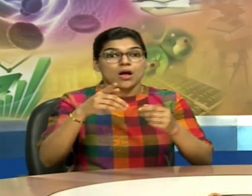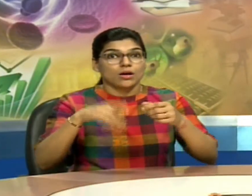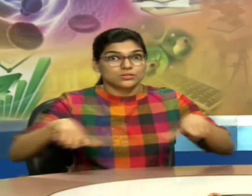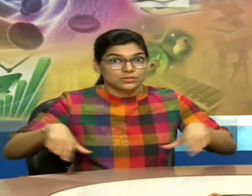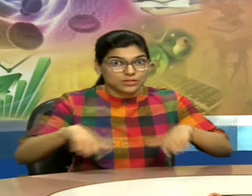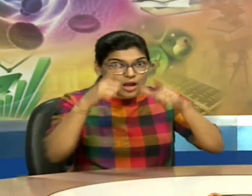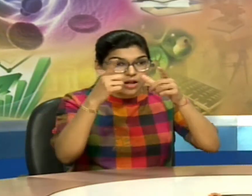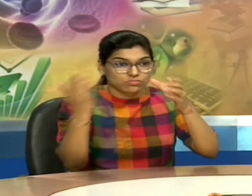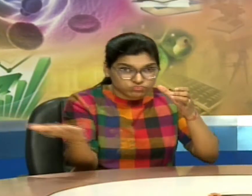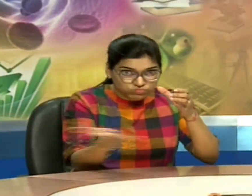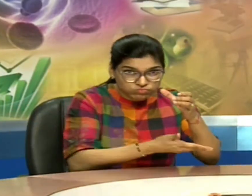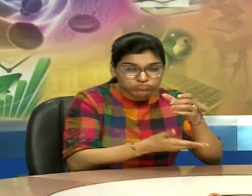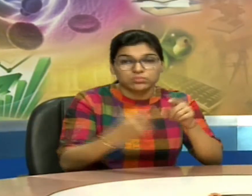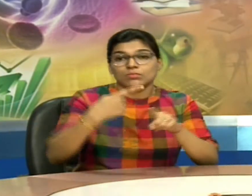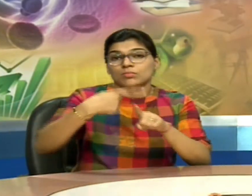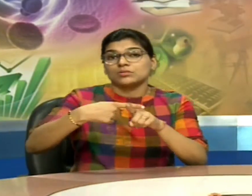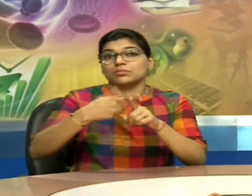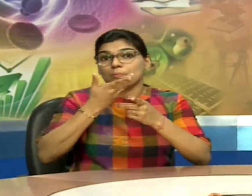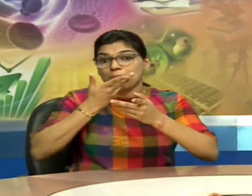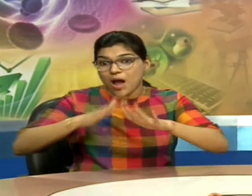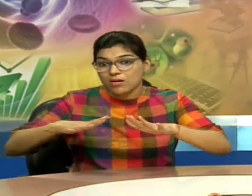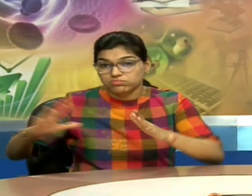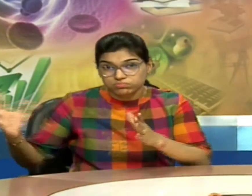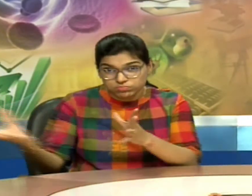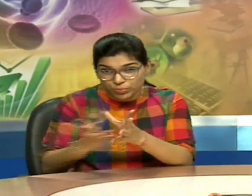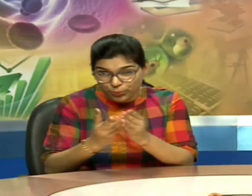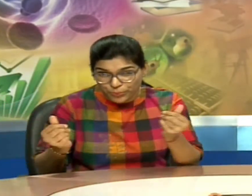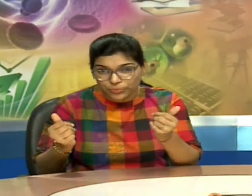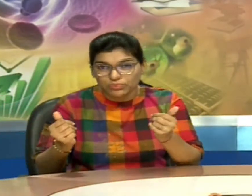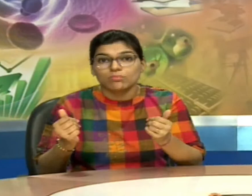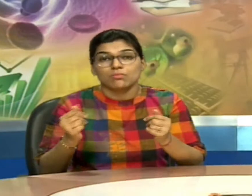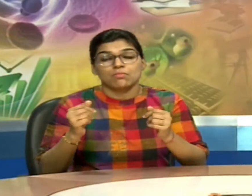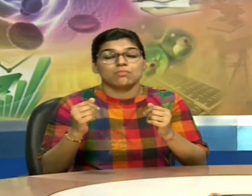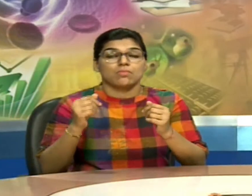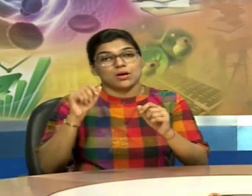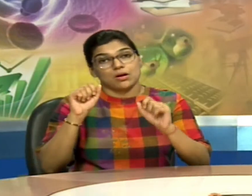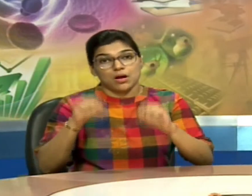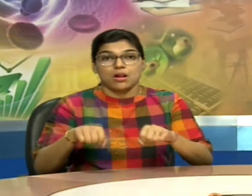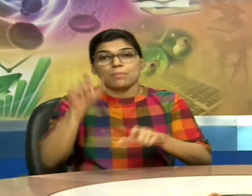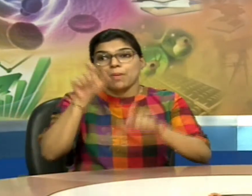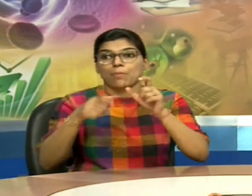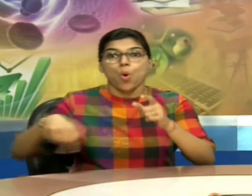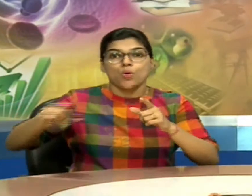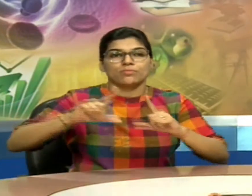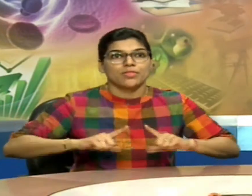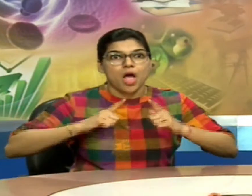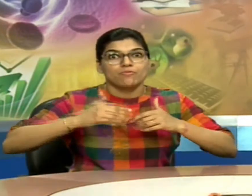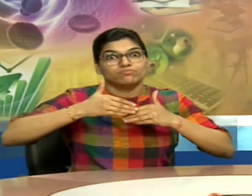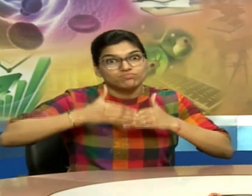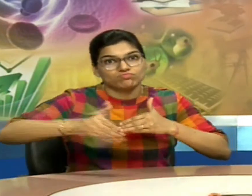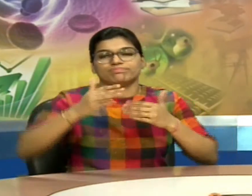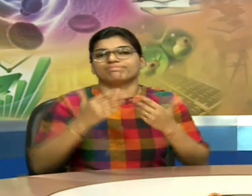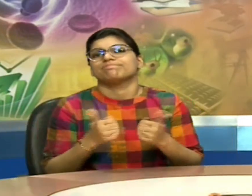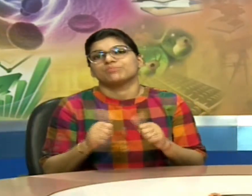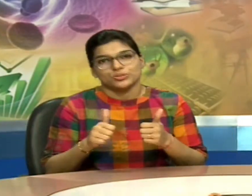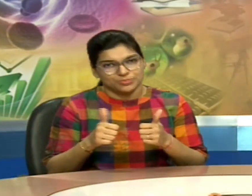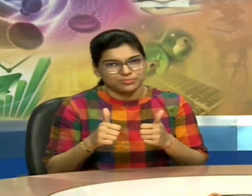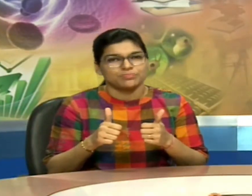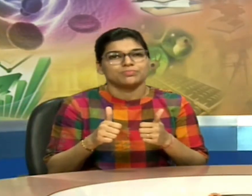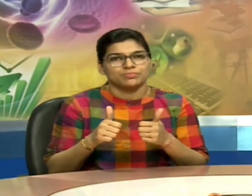and water bodies, if they are all polluted, then